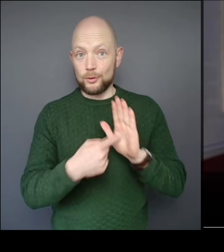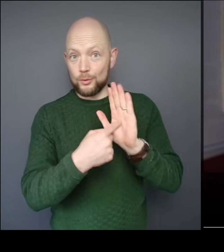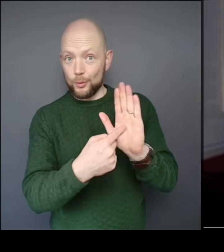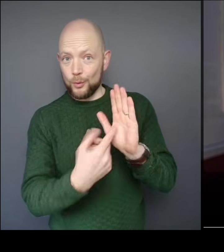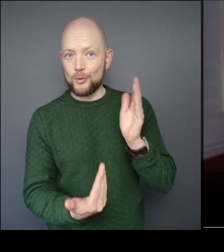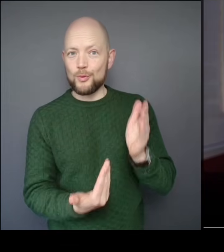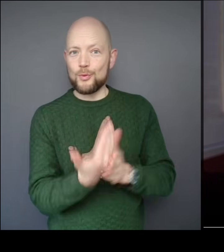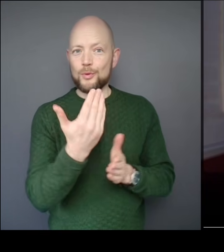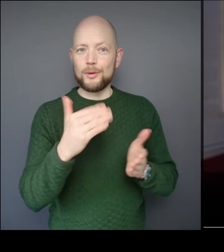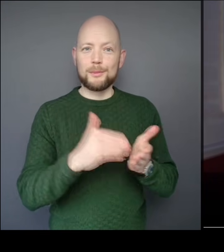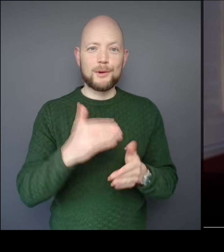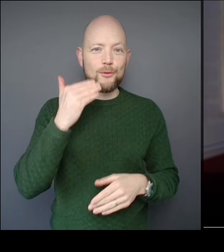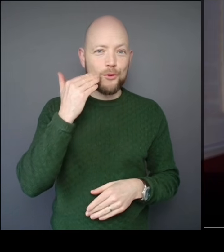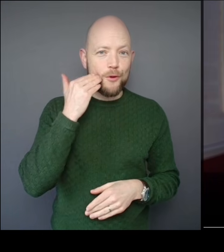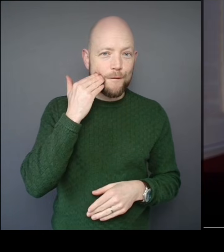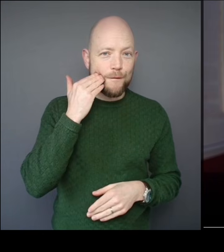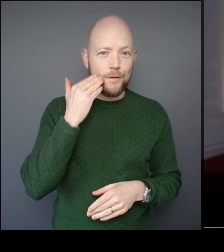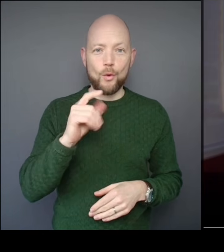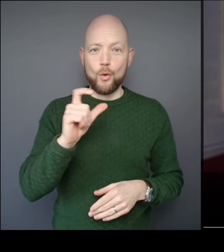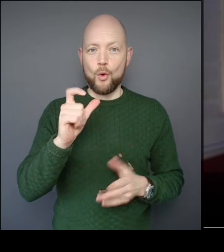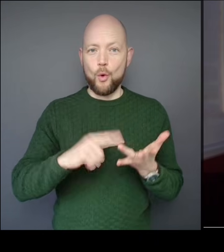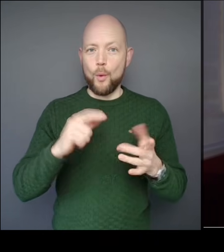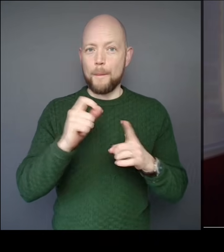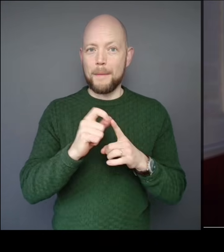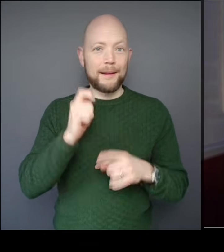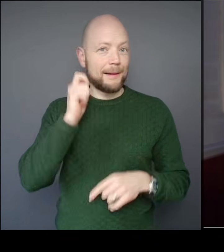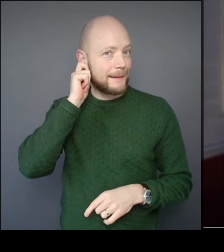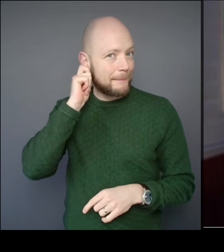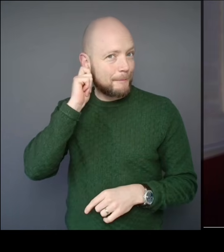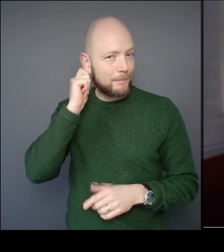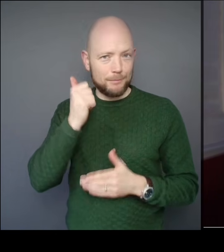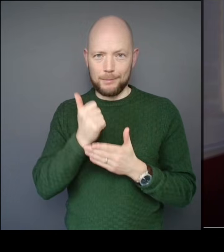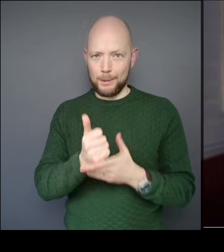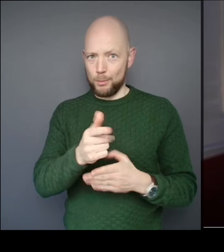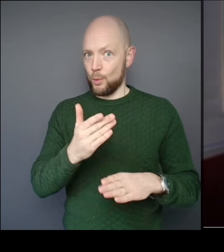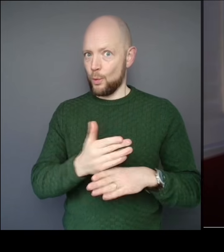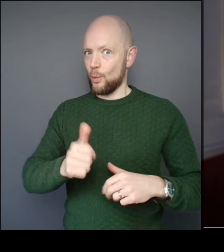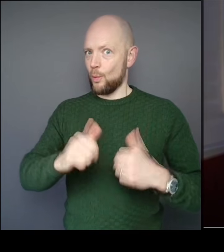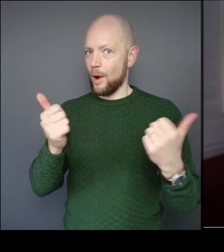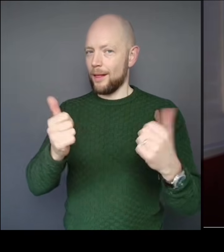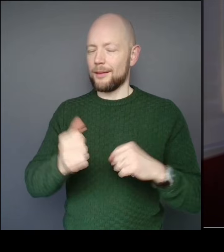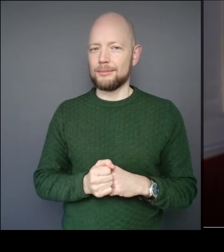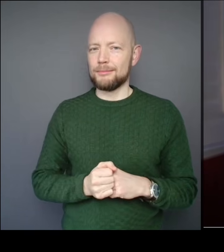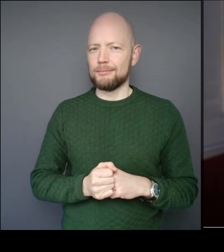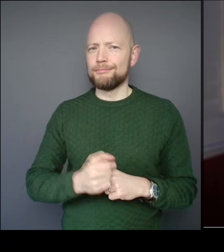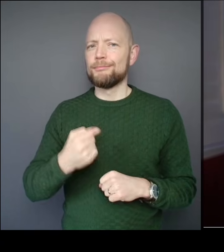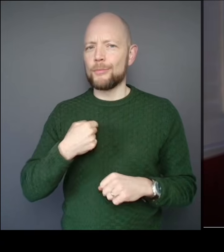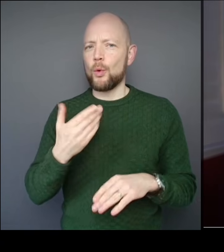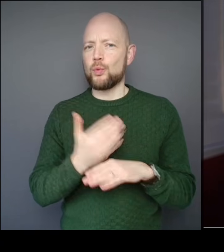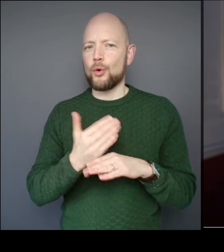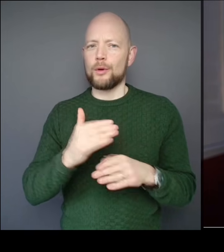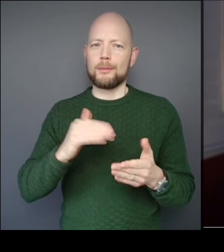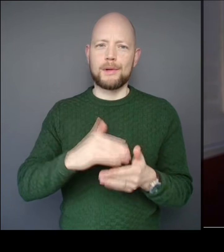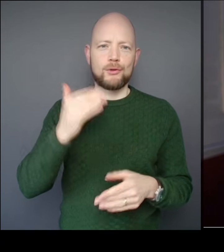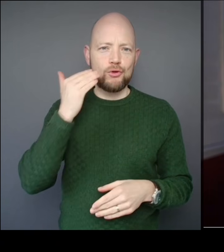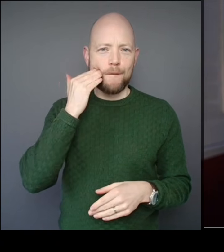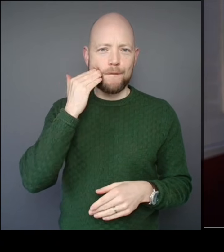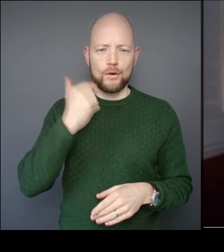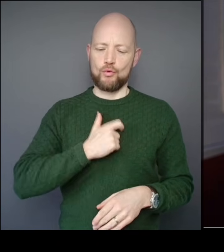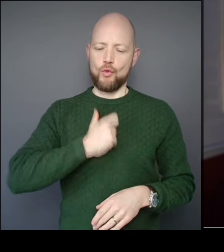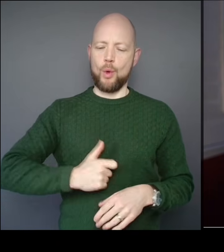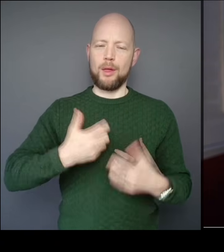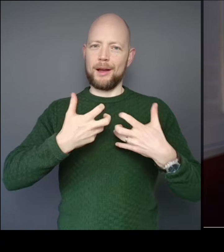Today I'll show you the latest Microsoft 365 Copilot tips to help you work smarter. My name is Shervin Shaffi and I'm a Copilot